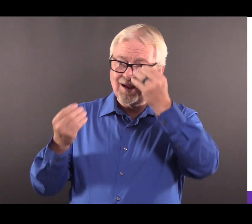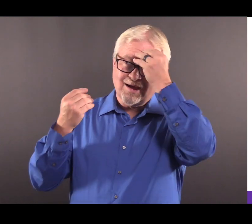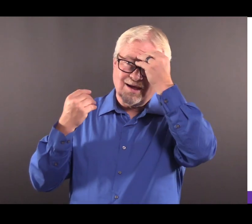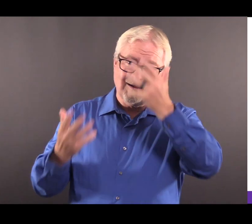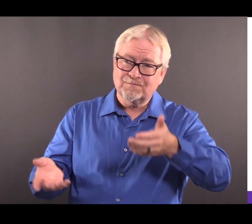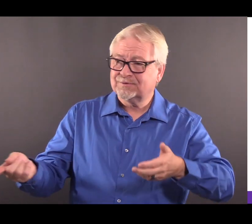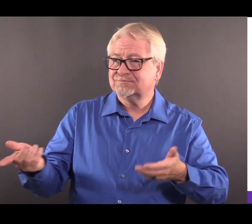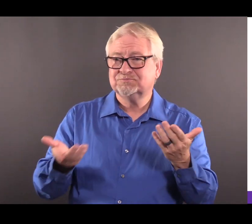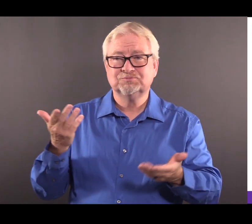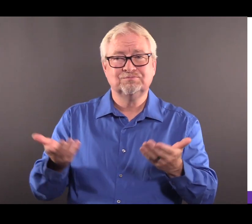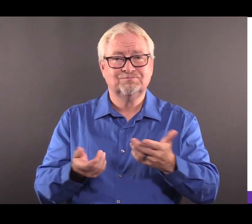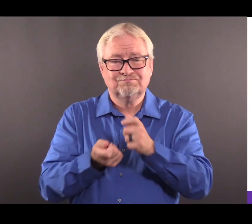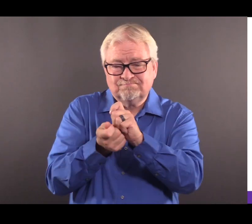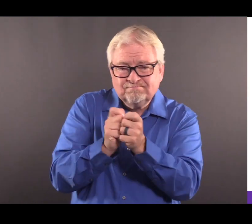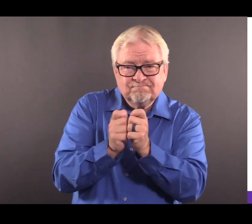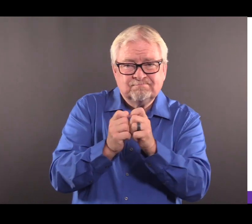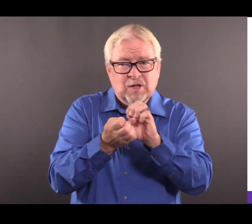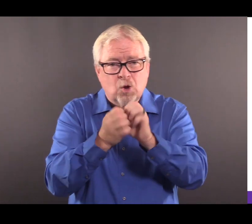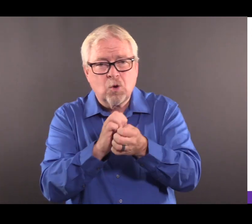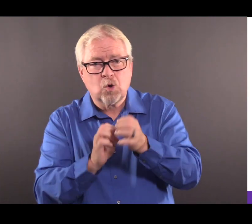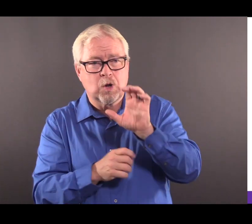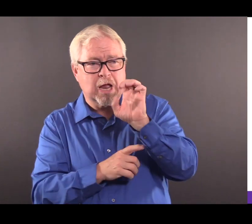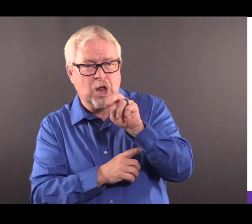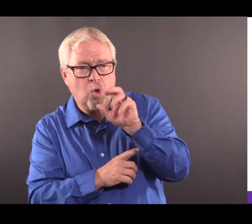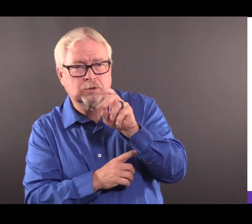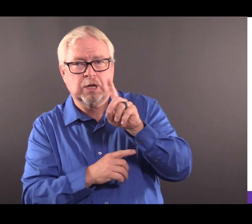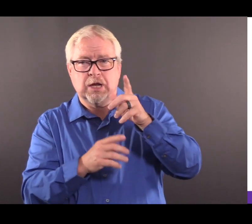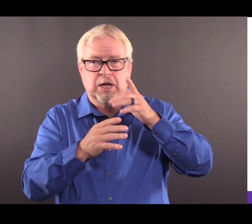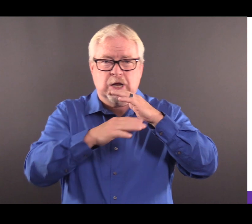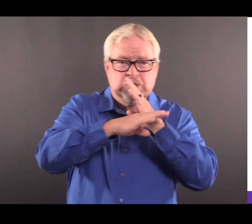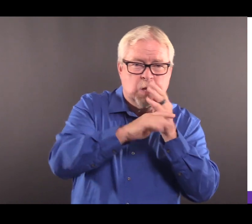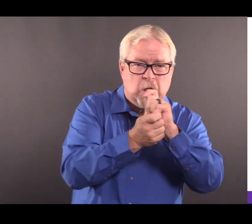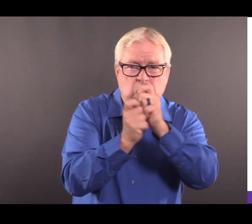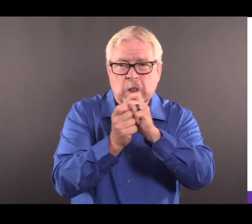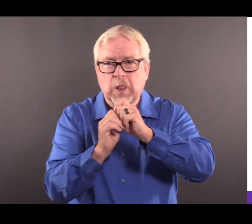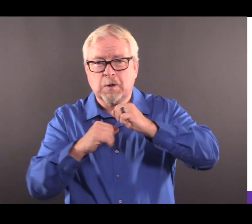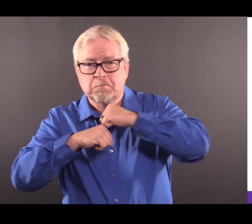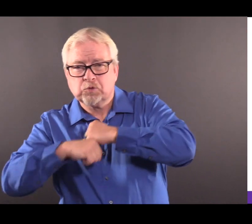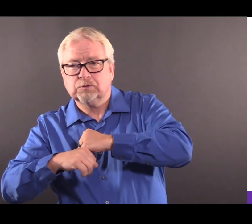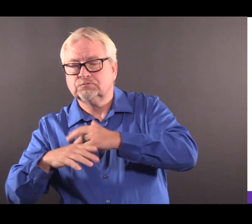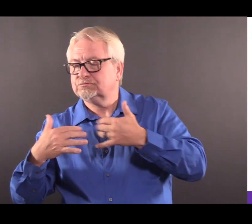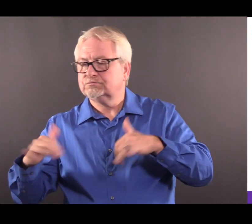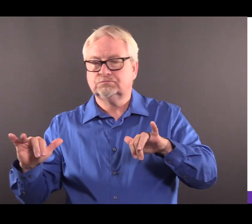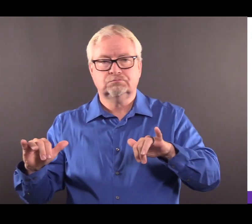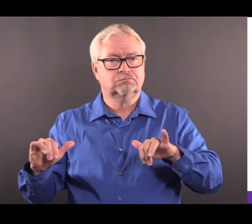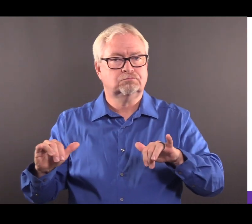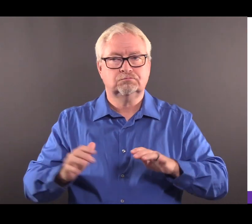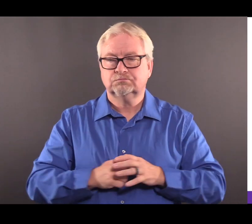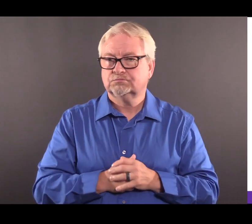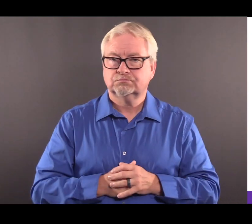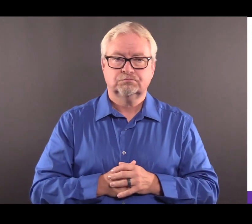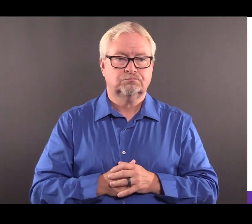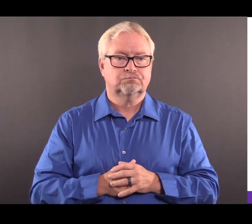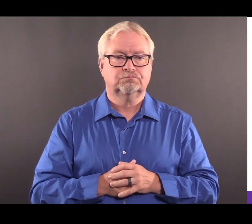regardless of whether the information has been encoded, encrypted, hashed, or otherwise